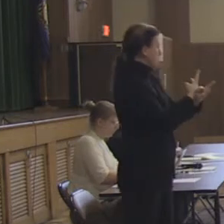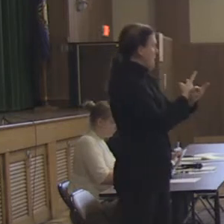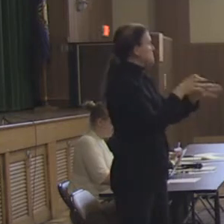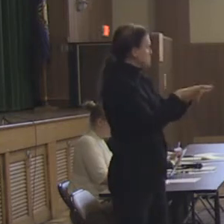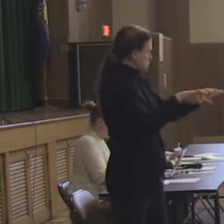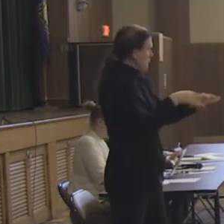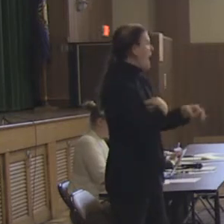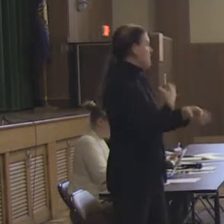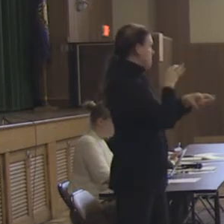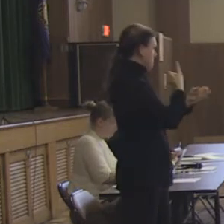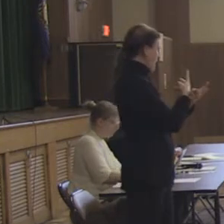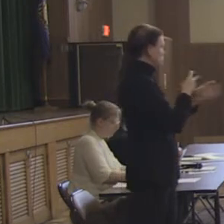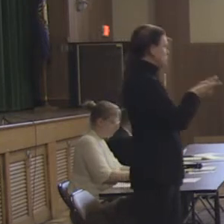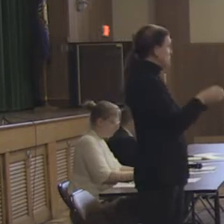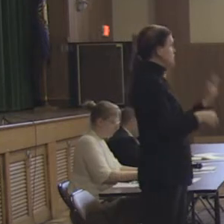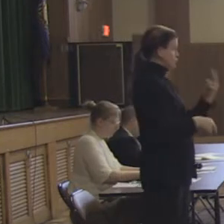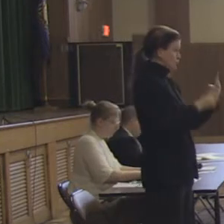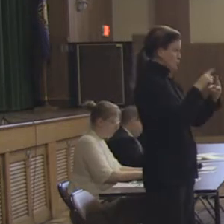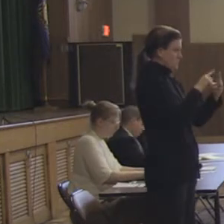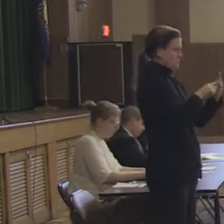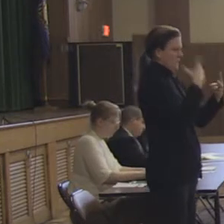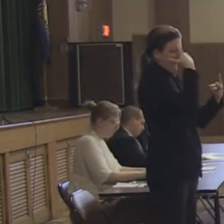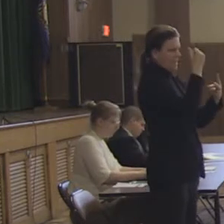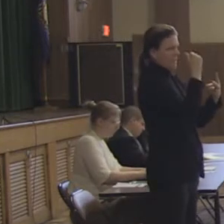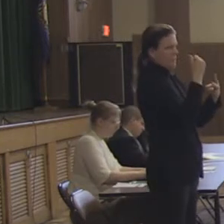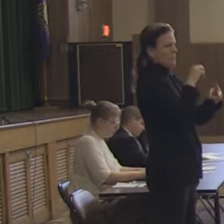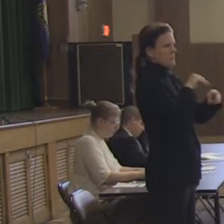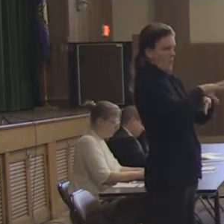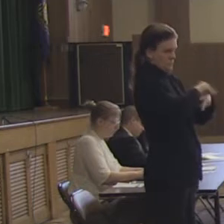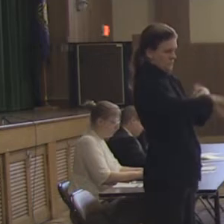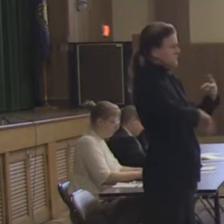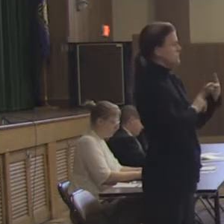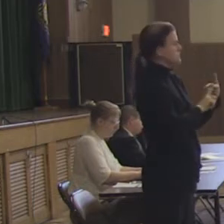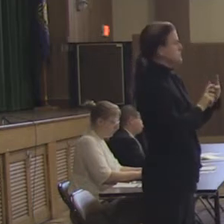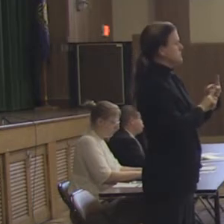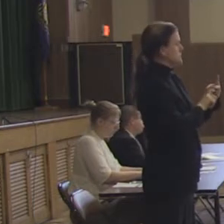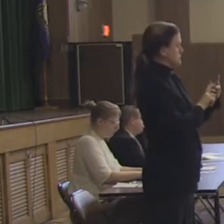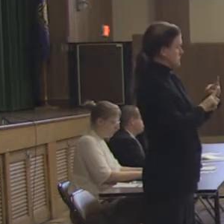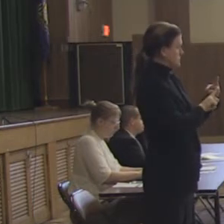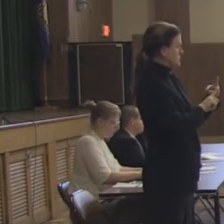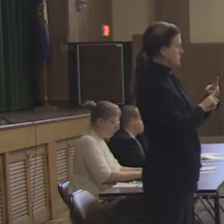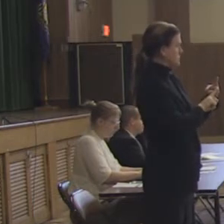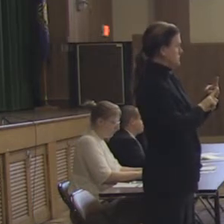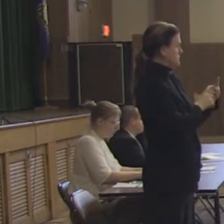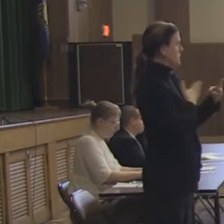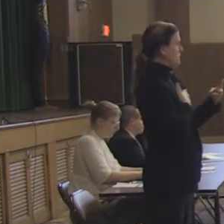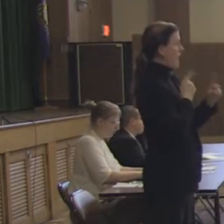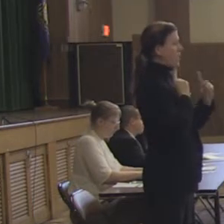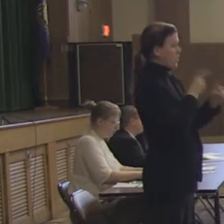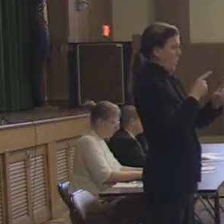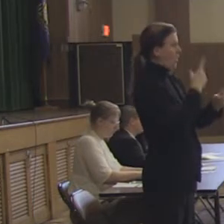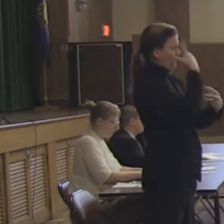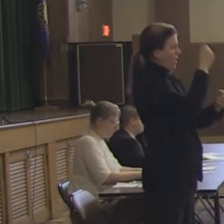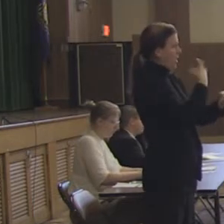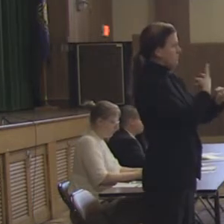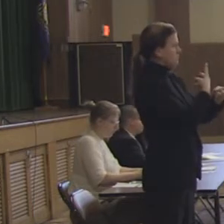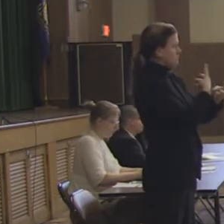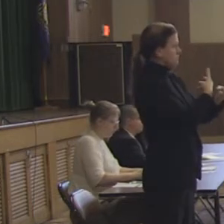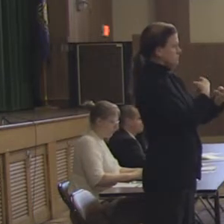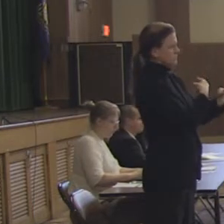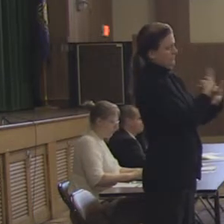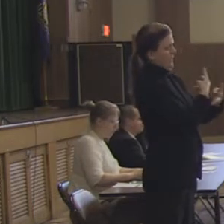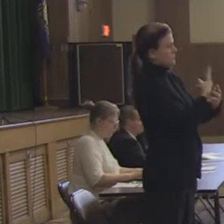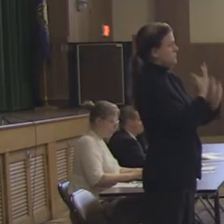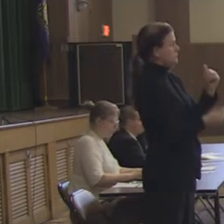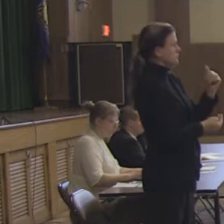I have two master's degrees, but the last one is in mental health counseling. And in the effort of getting my master's degree, one